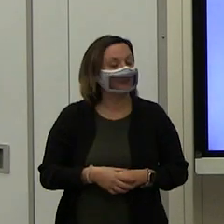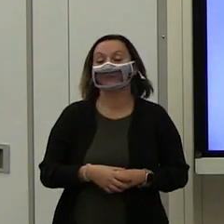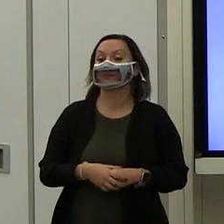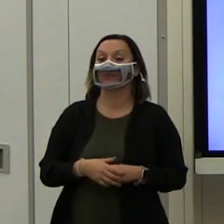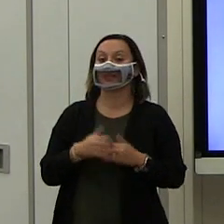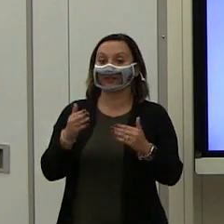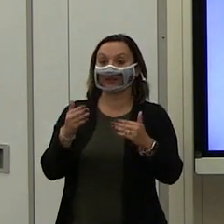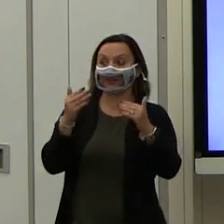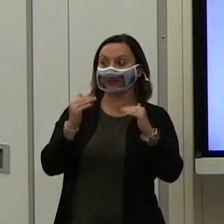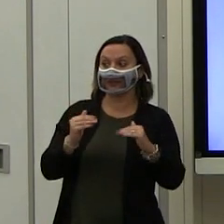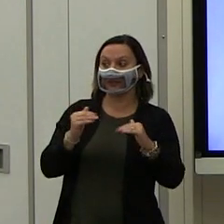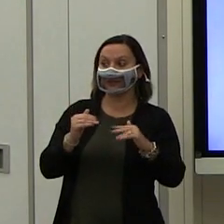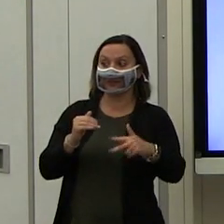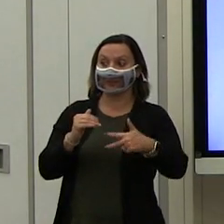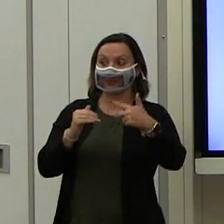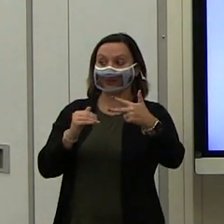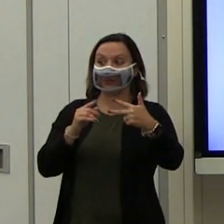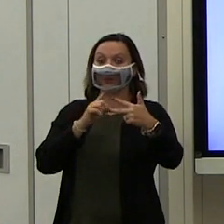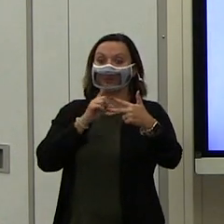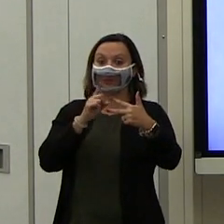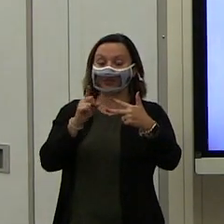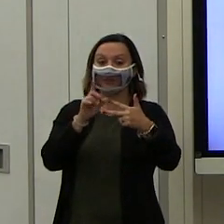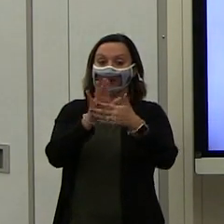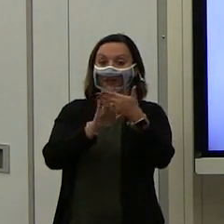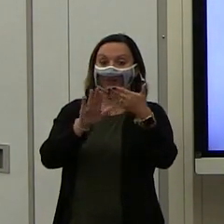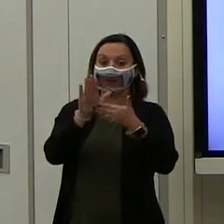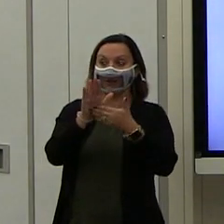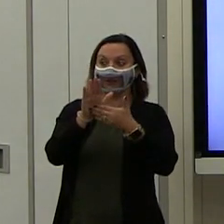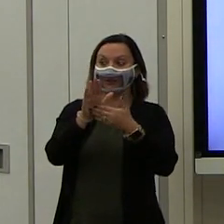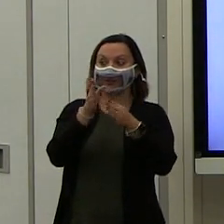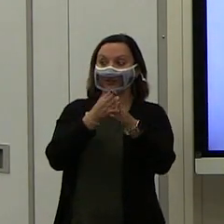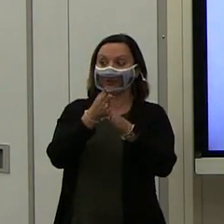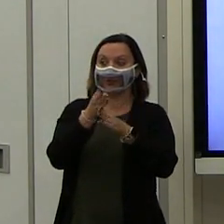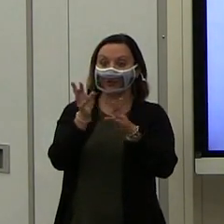So we'll move on to standard three, which is really about college and career readiness.